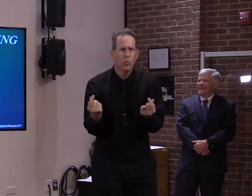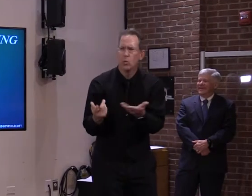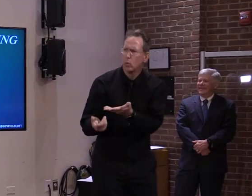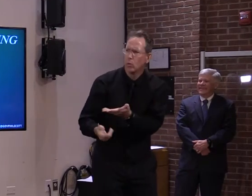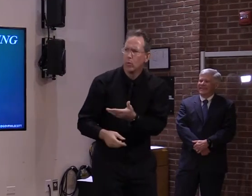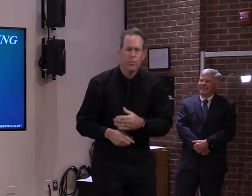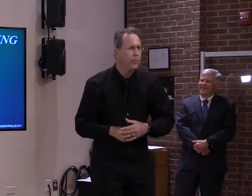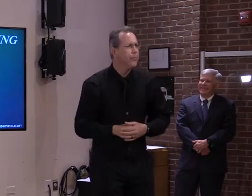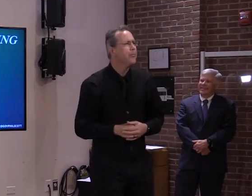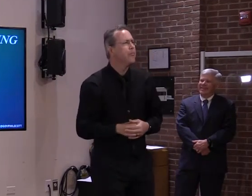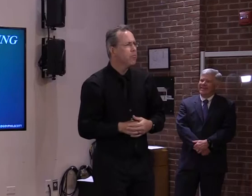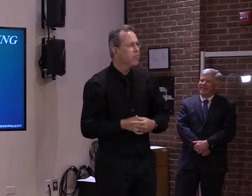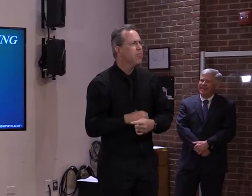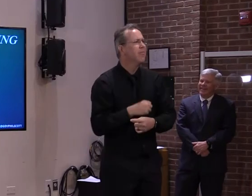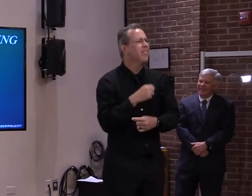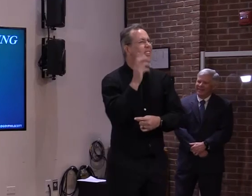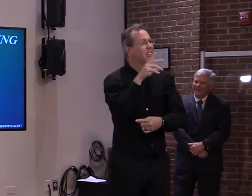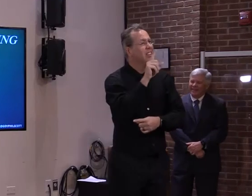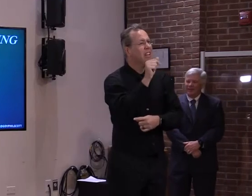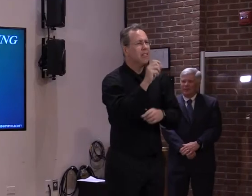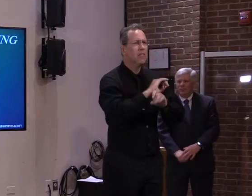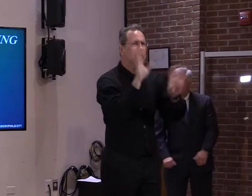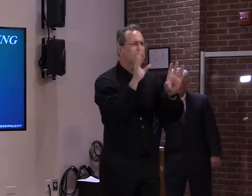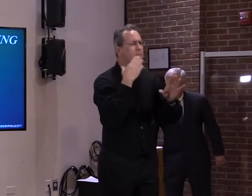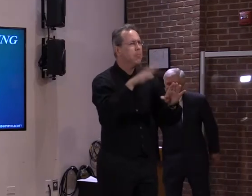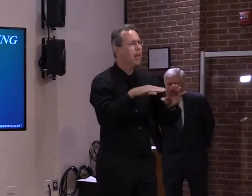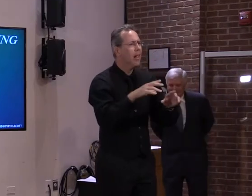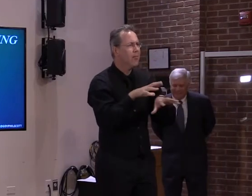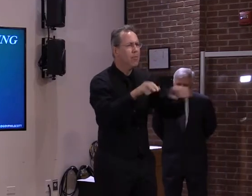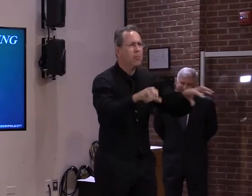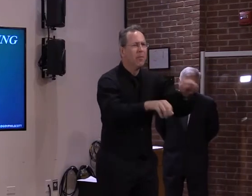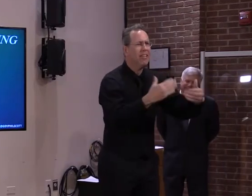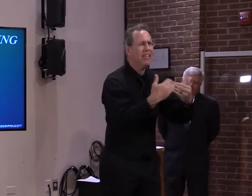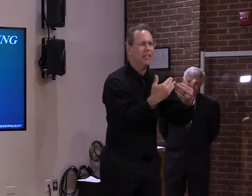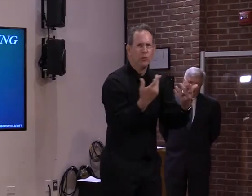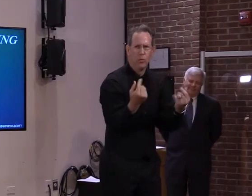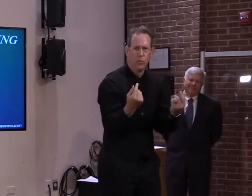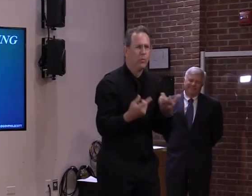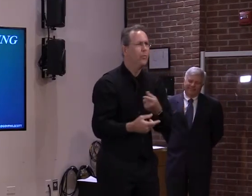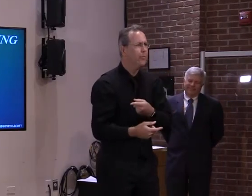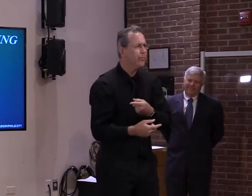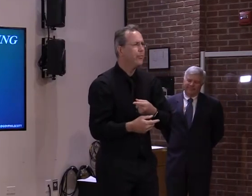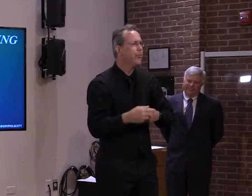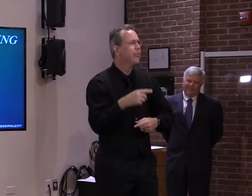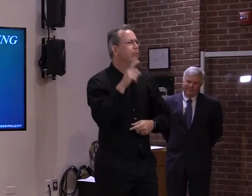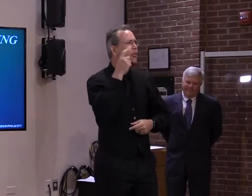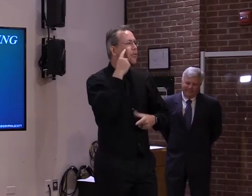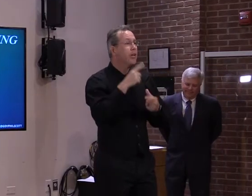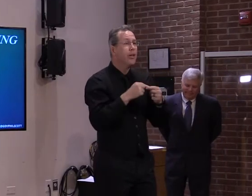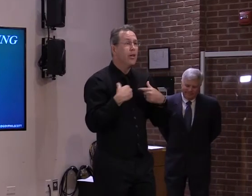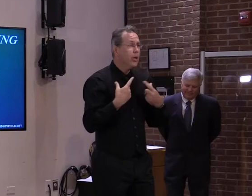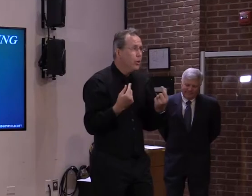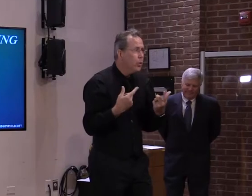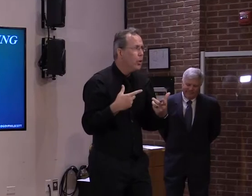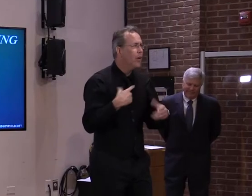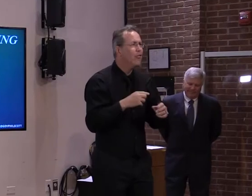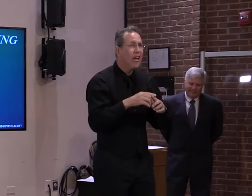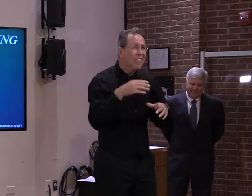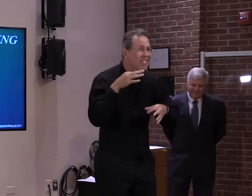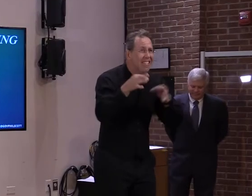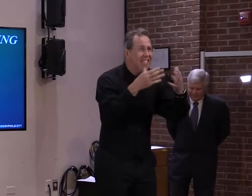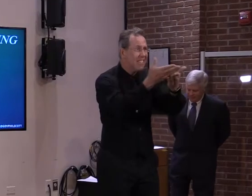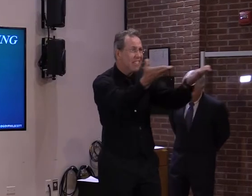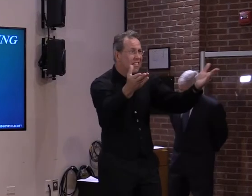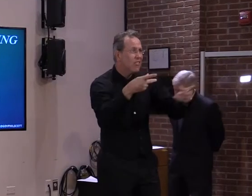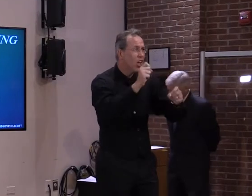I mean, we're using these press conferences and doing everything we can to make sure that we get to those who haven't